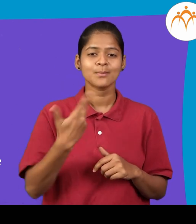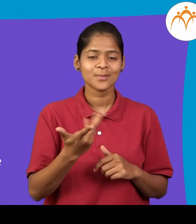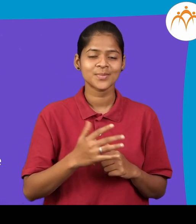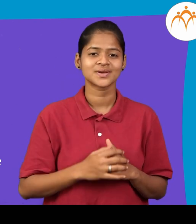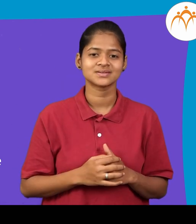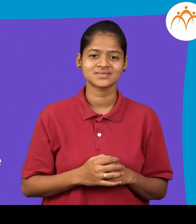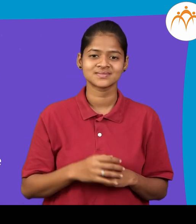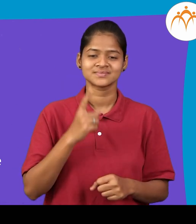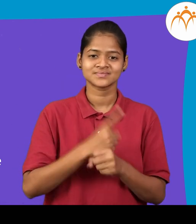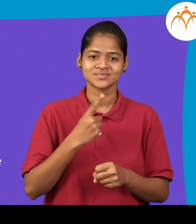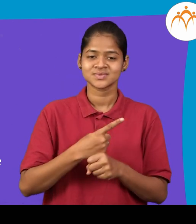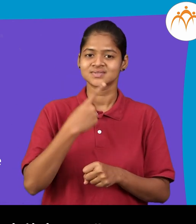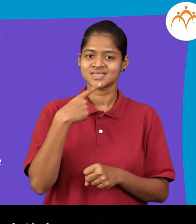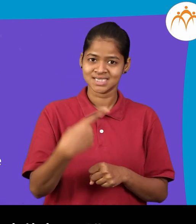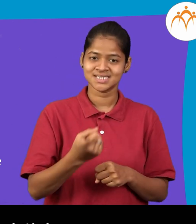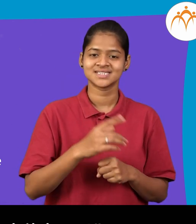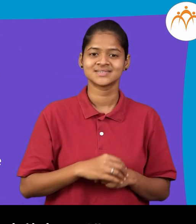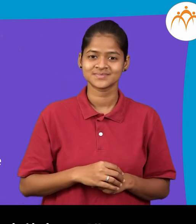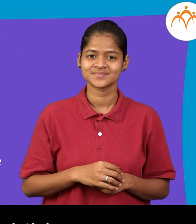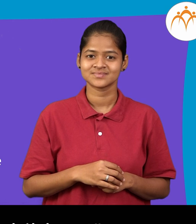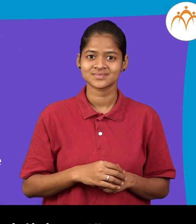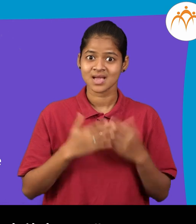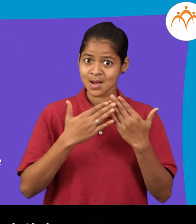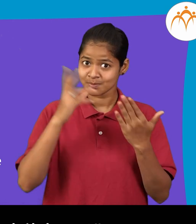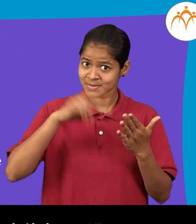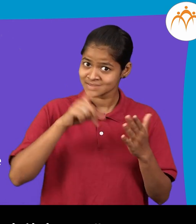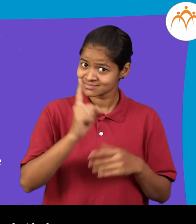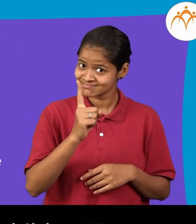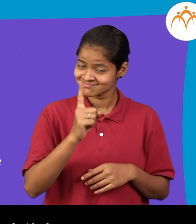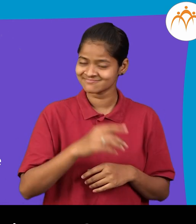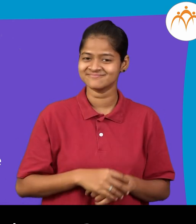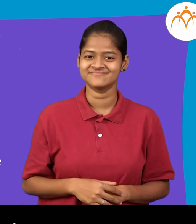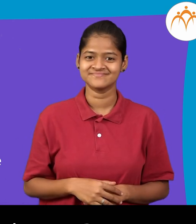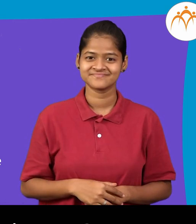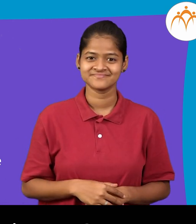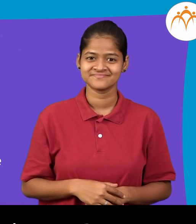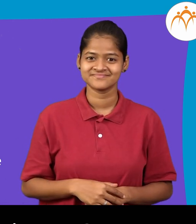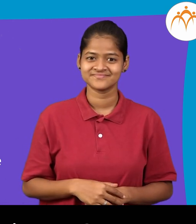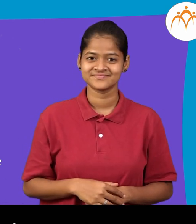come? Sir said to the children, should we study now?